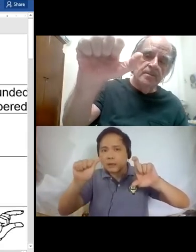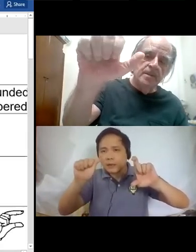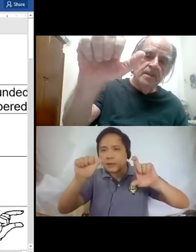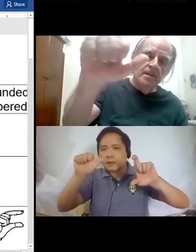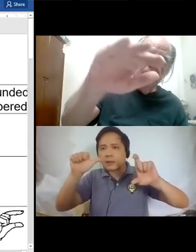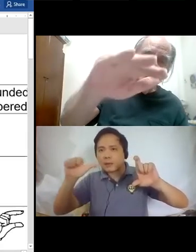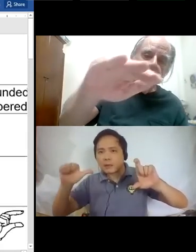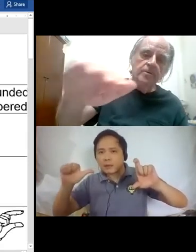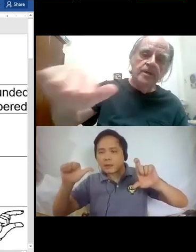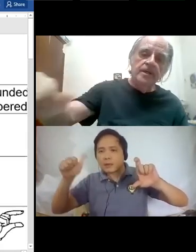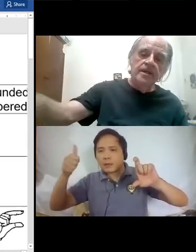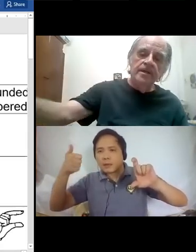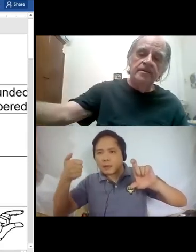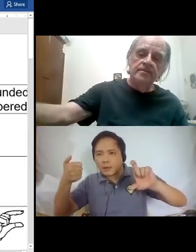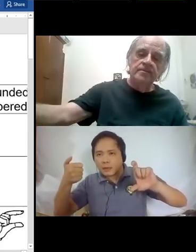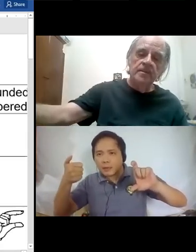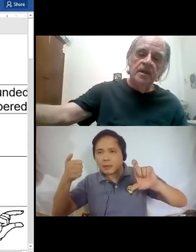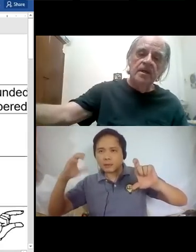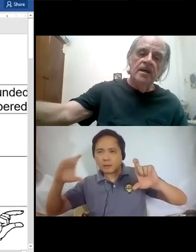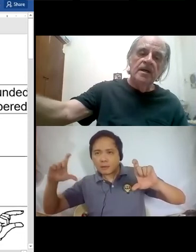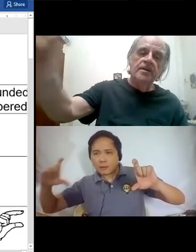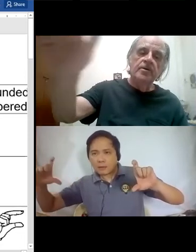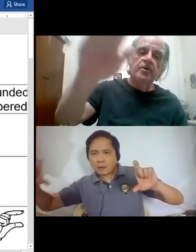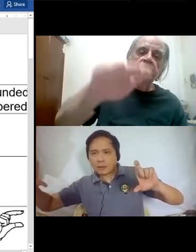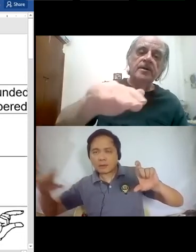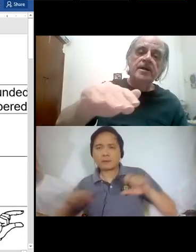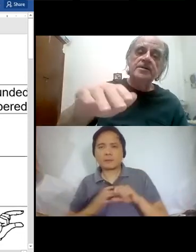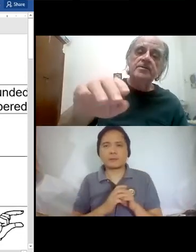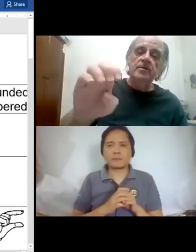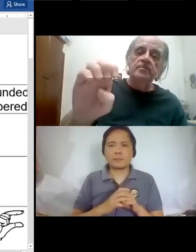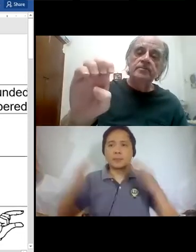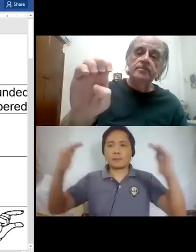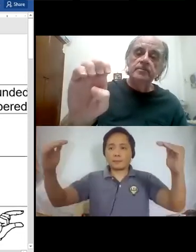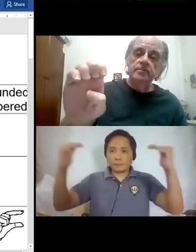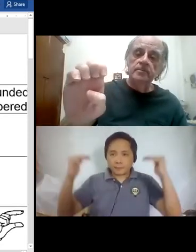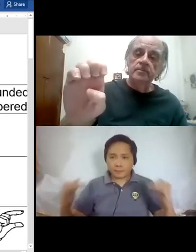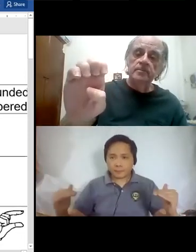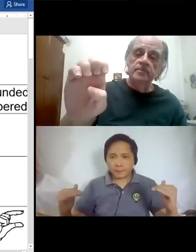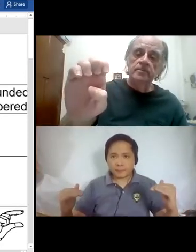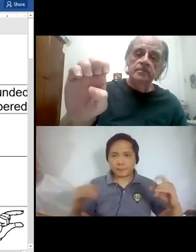shape, until you hit the end. Then you go to the next row.